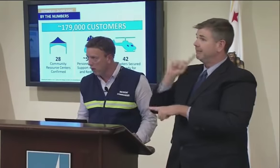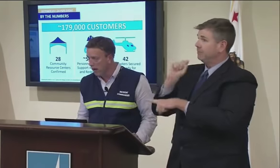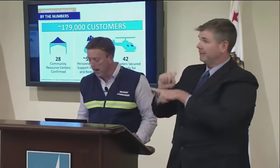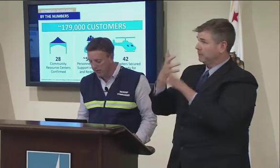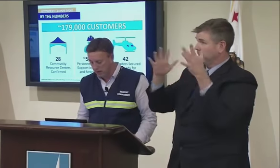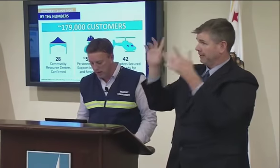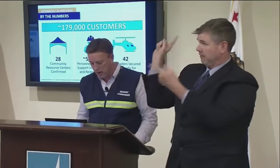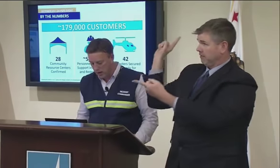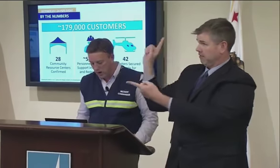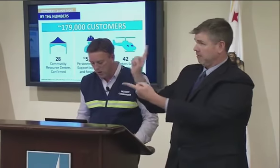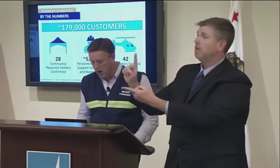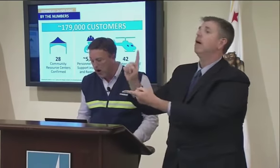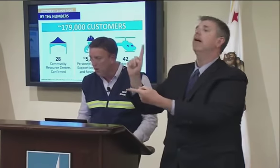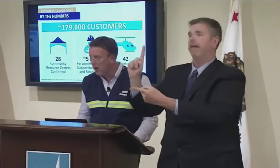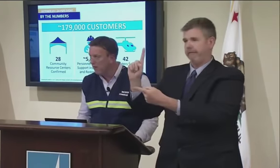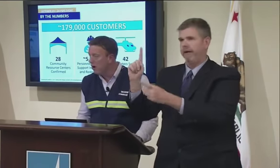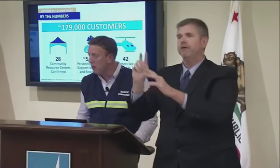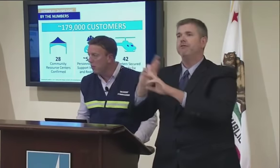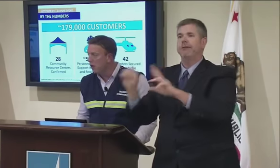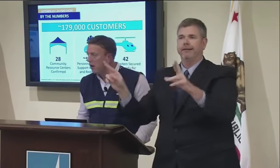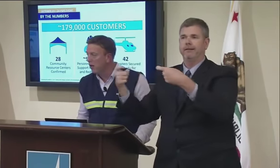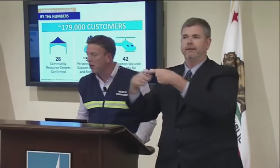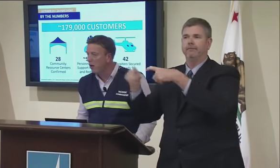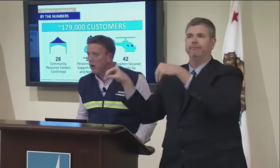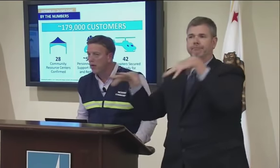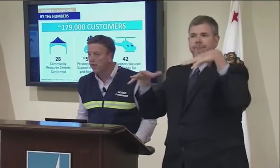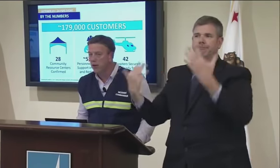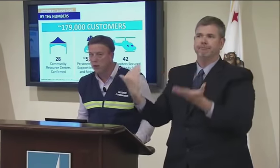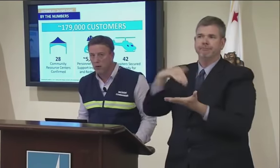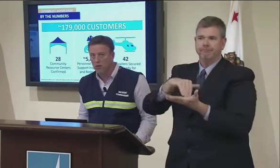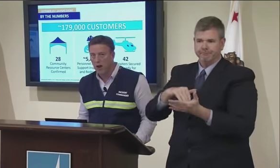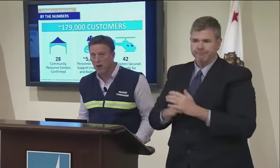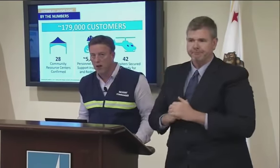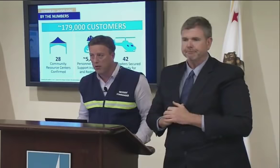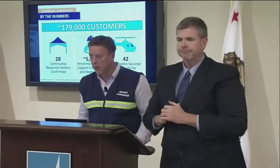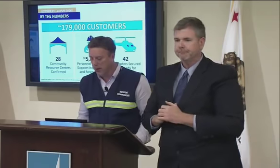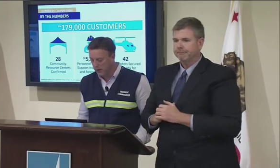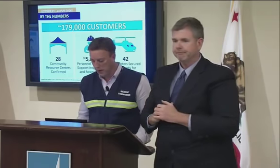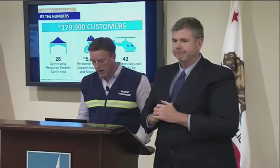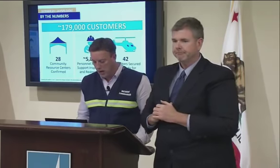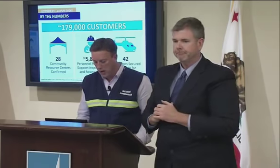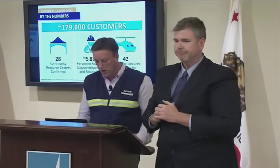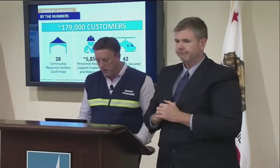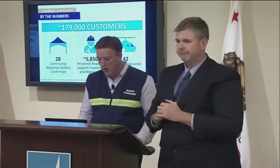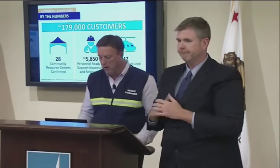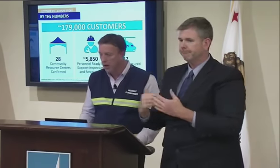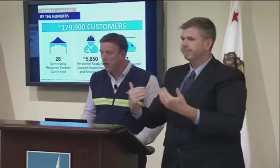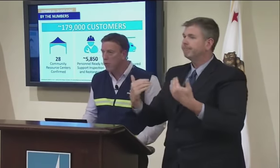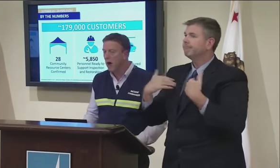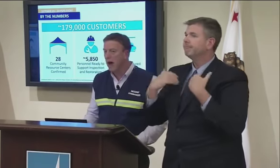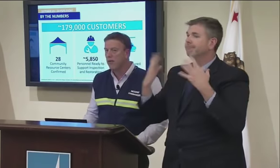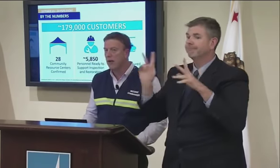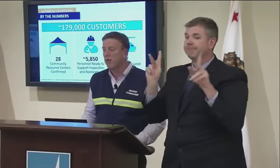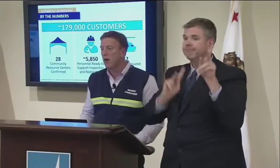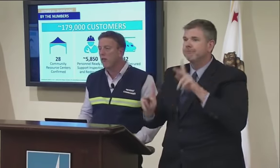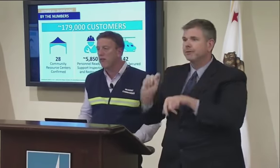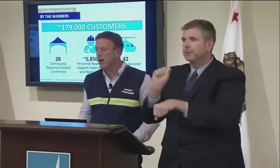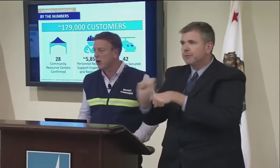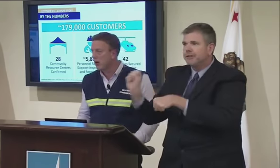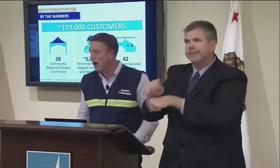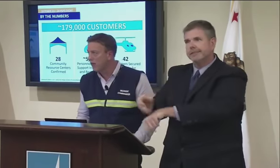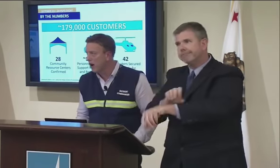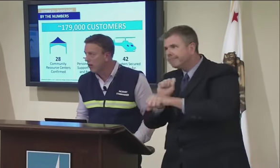than forecasted. Right now, we have a number of our field personnel in the field. They are in the process